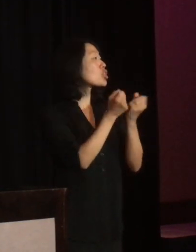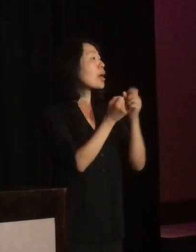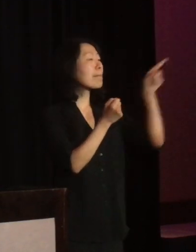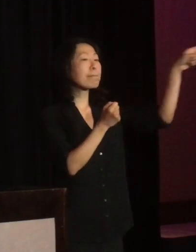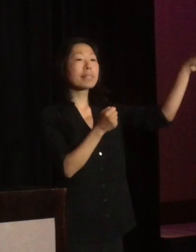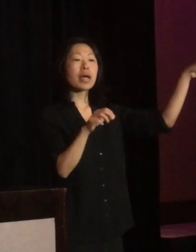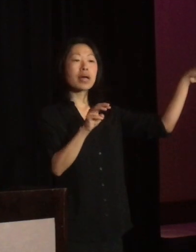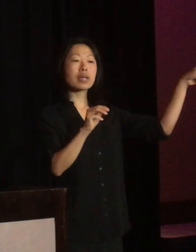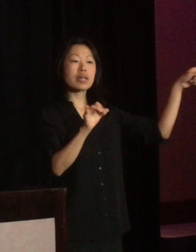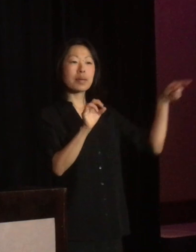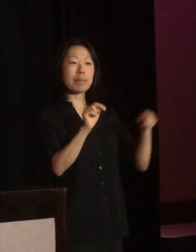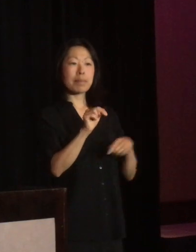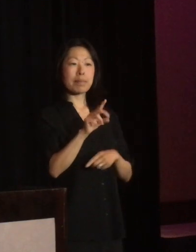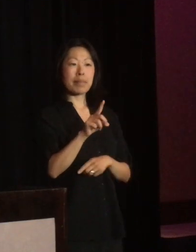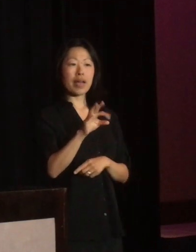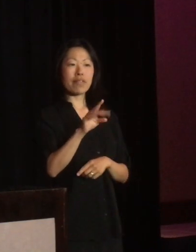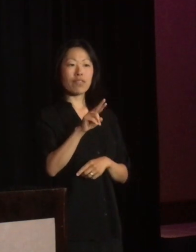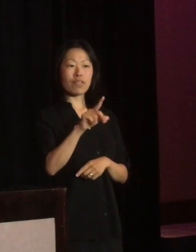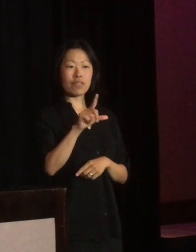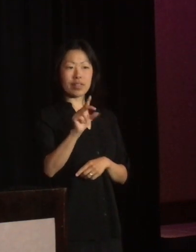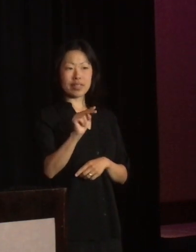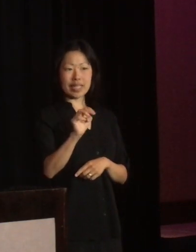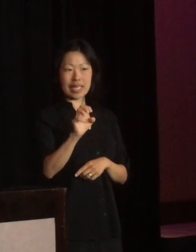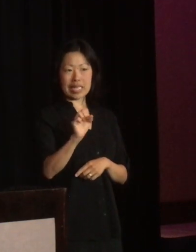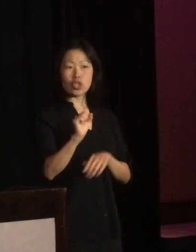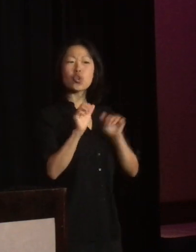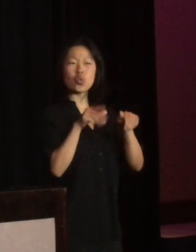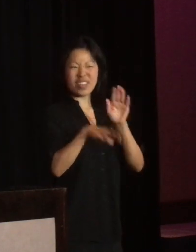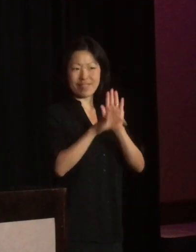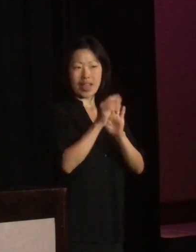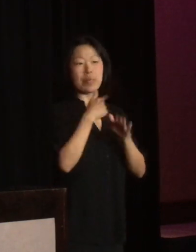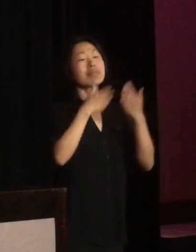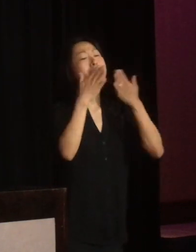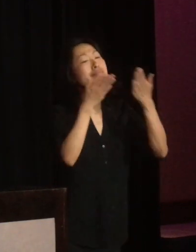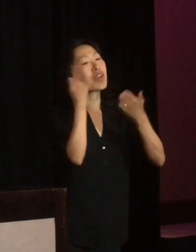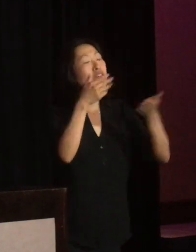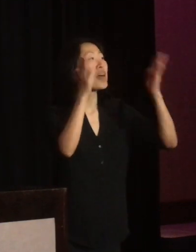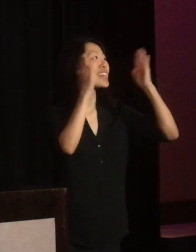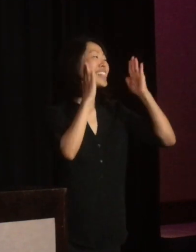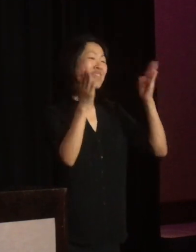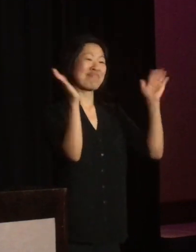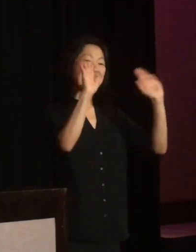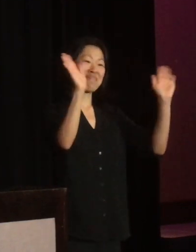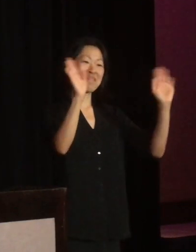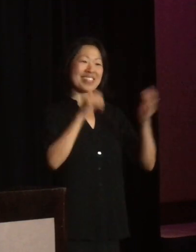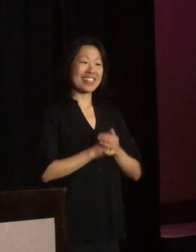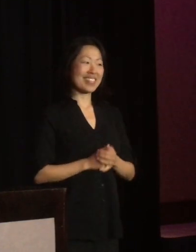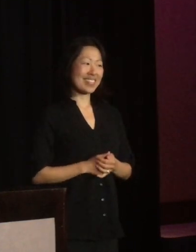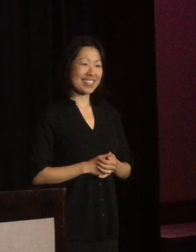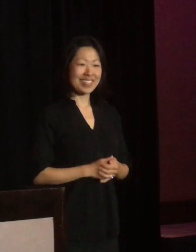door. You can come there or find me throughout the conference. But thank you so much for listening. I hope it was helpful.